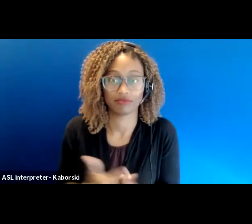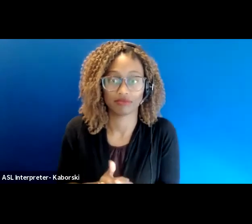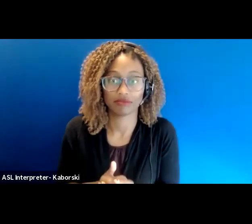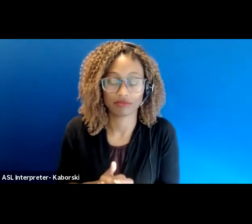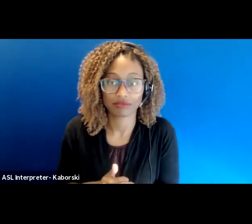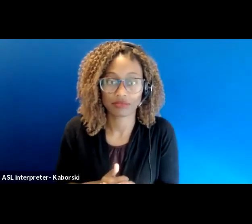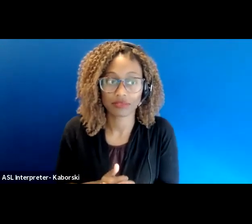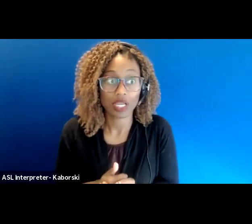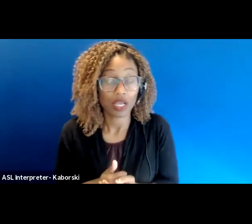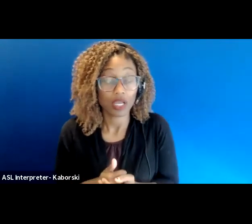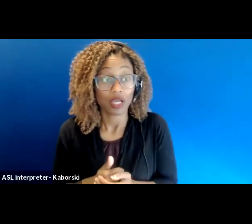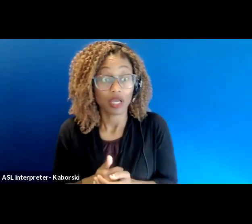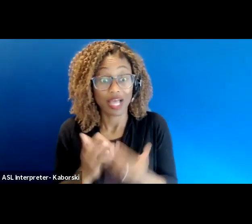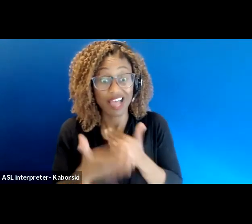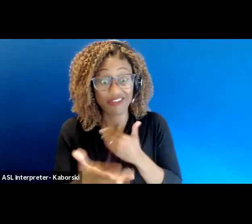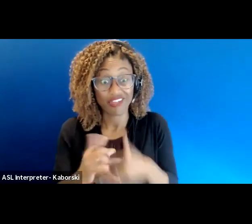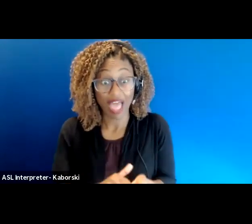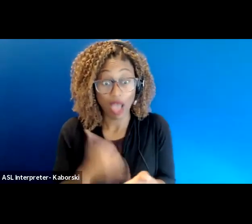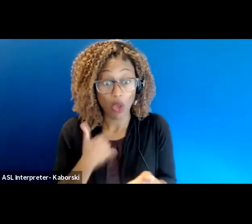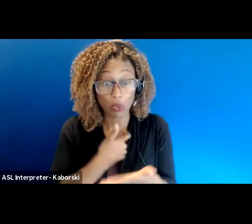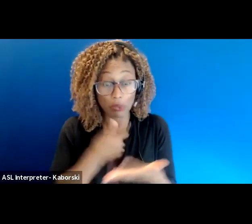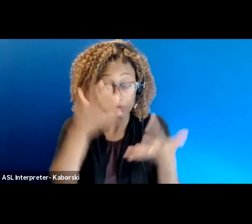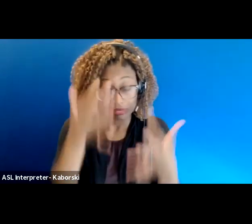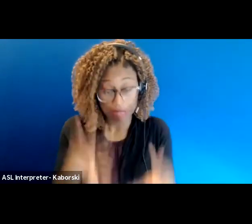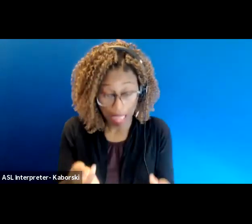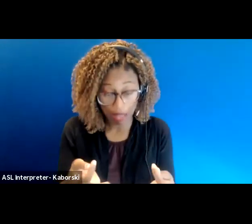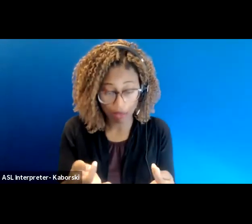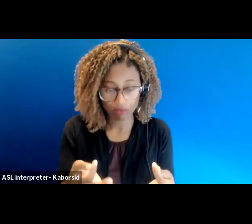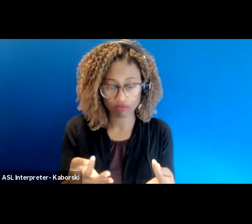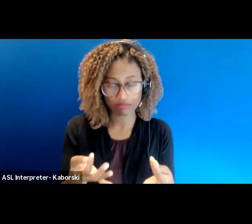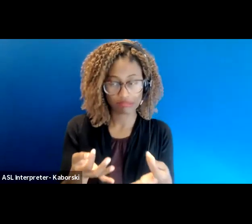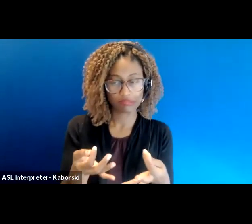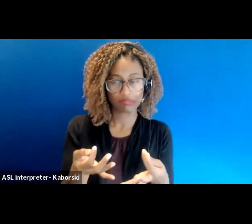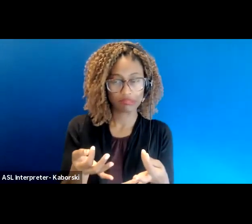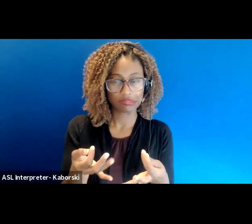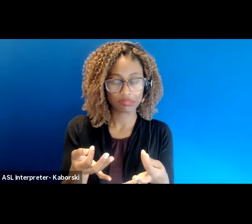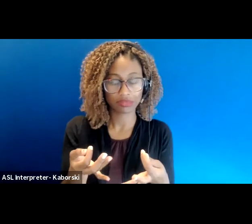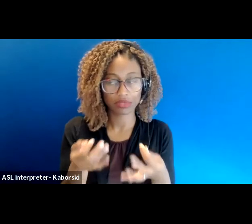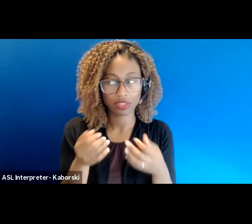From there, we decided that this is one of the many